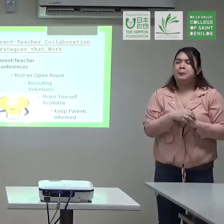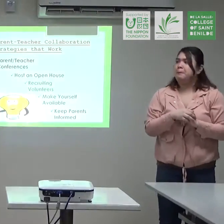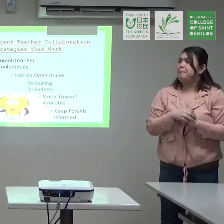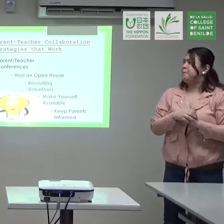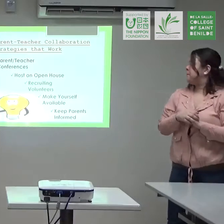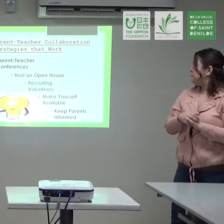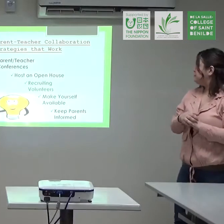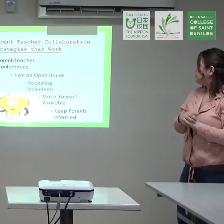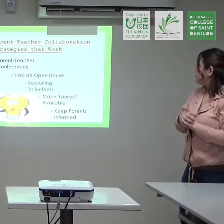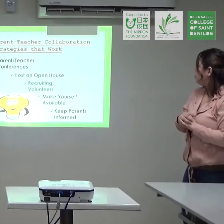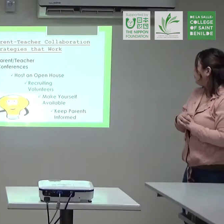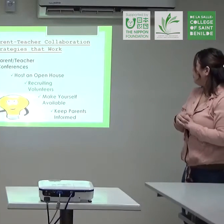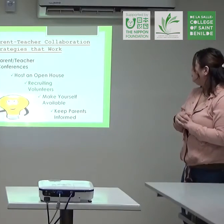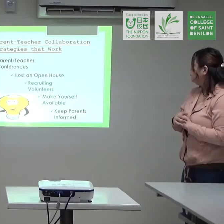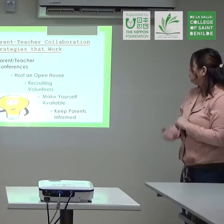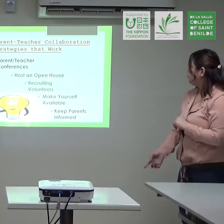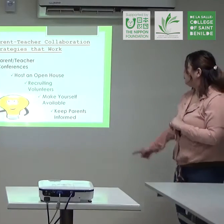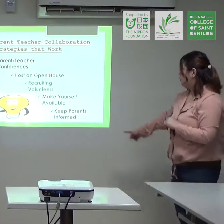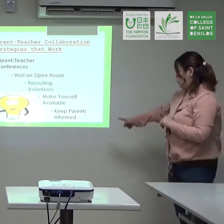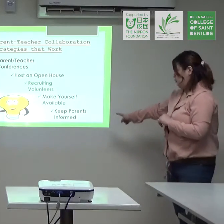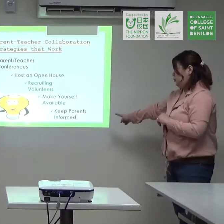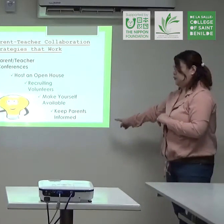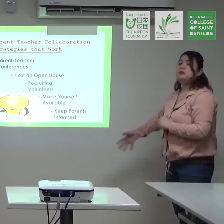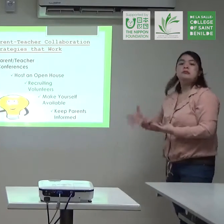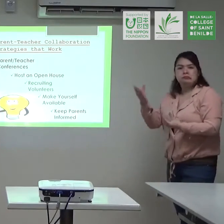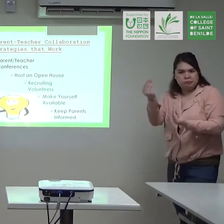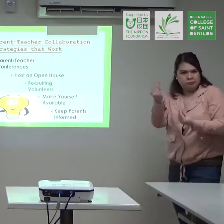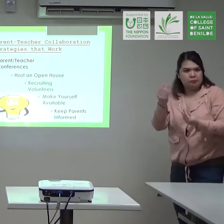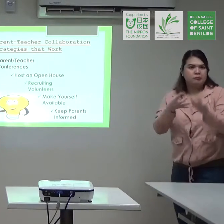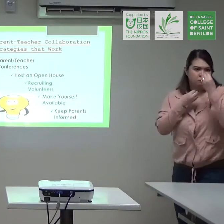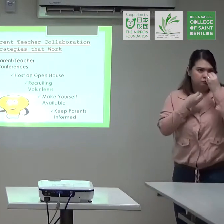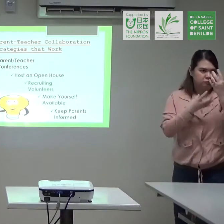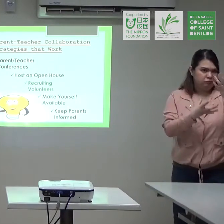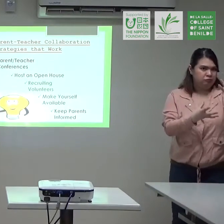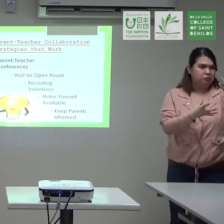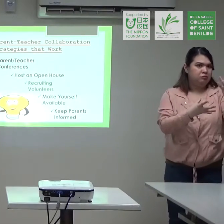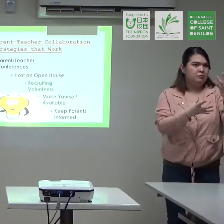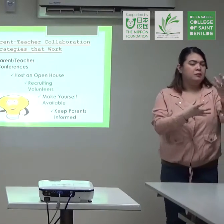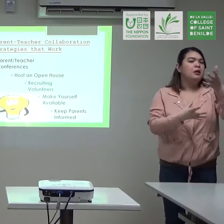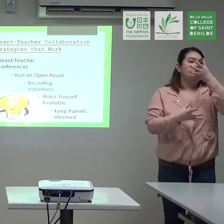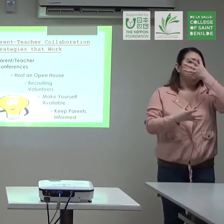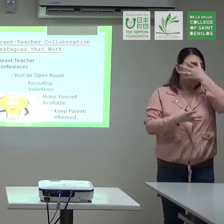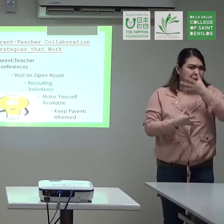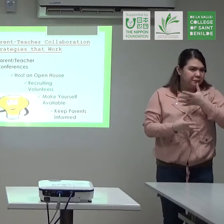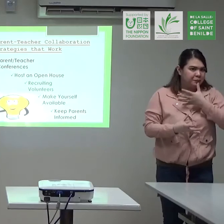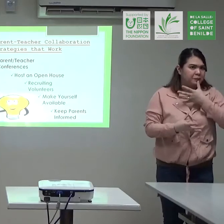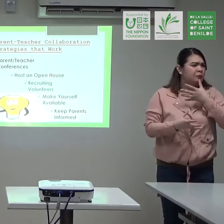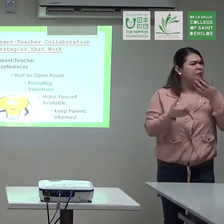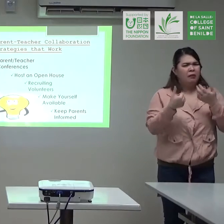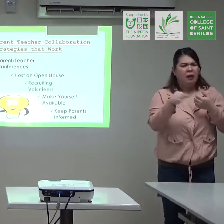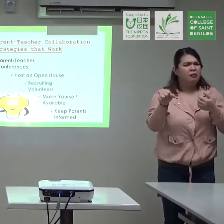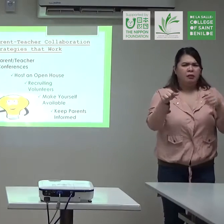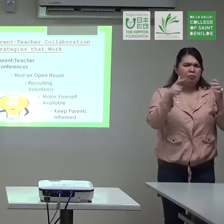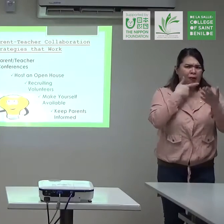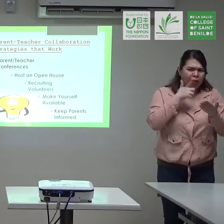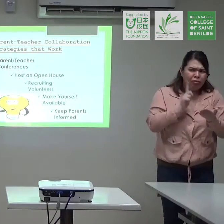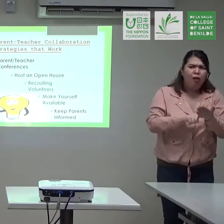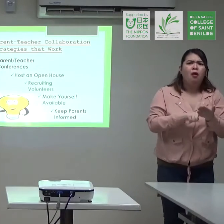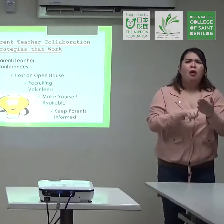Keep parents informed, either through a bulletin or whatever, letter